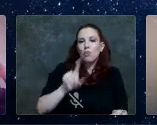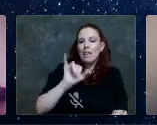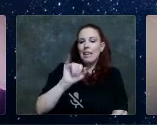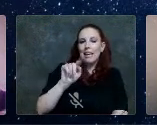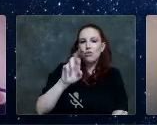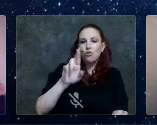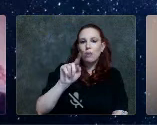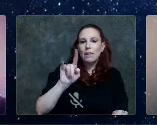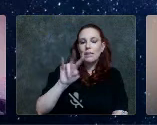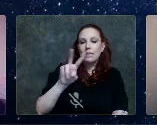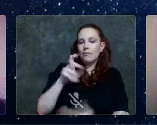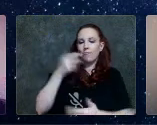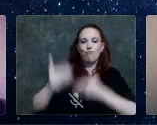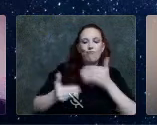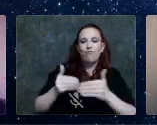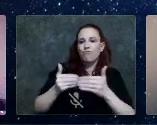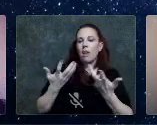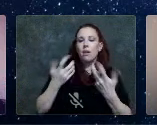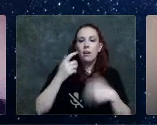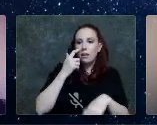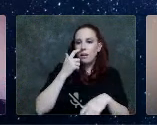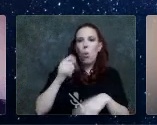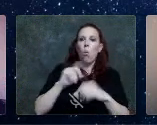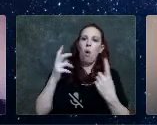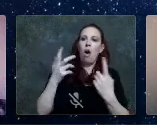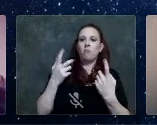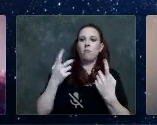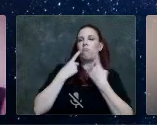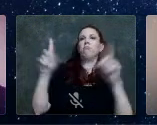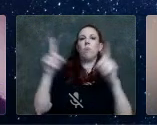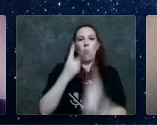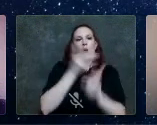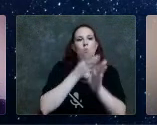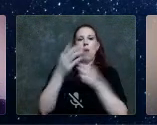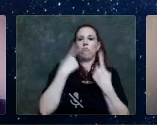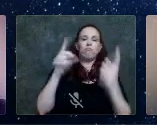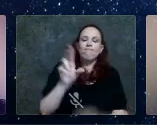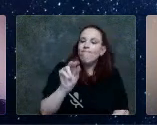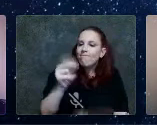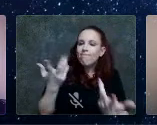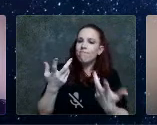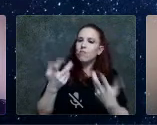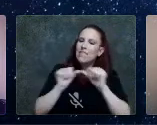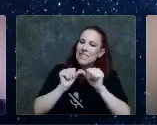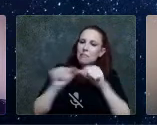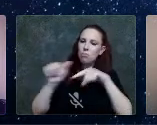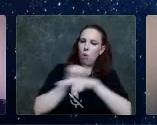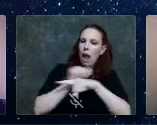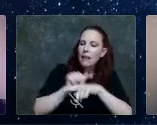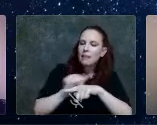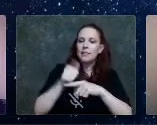where there's no one championship. And so, if you can over time keep practicing,